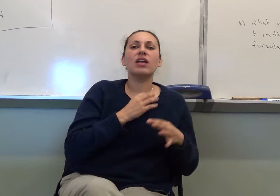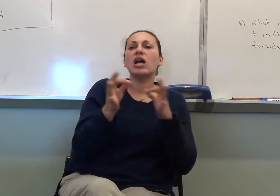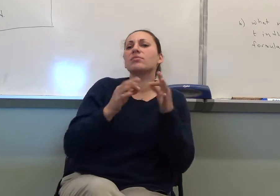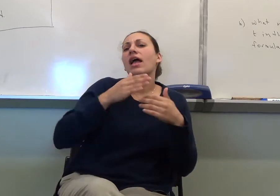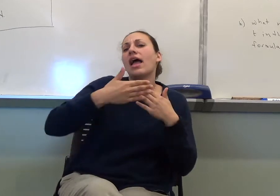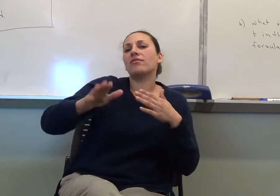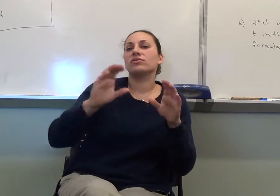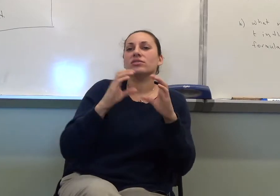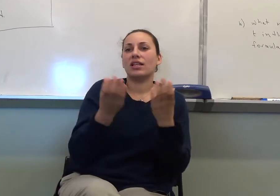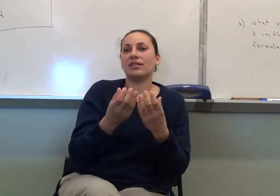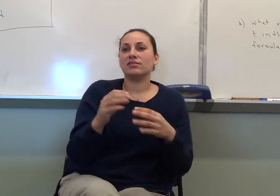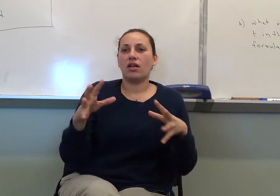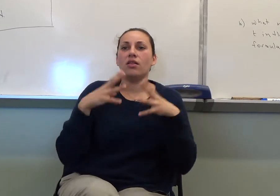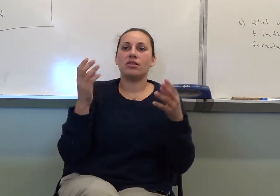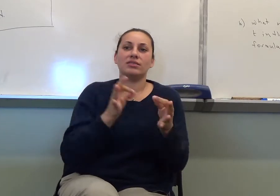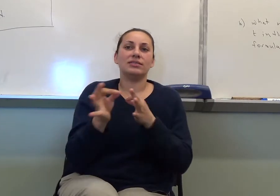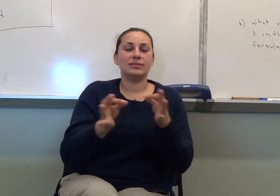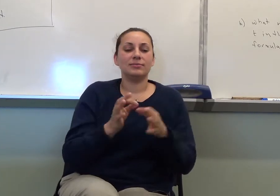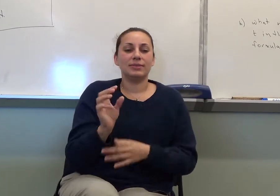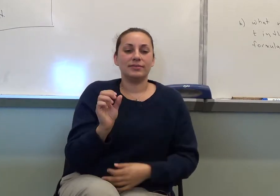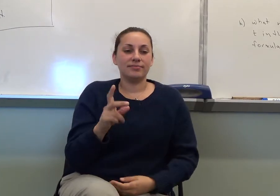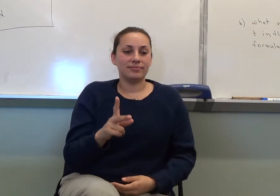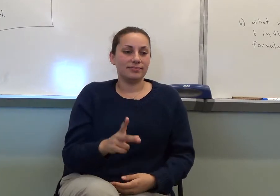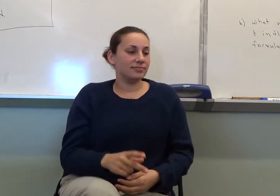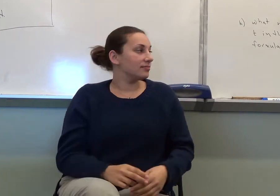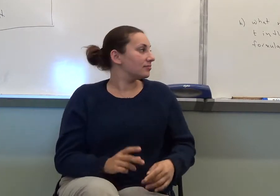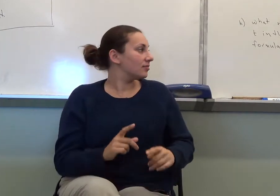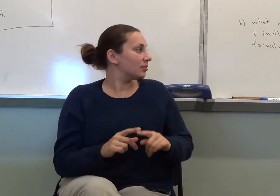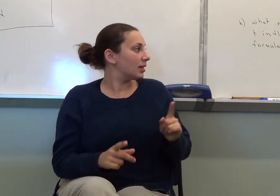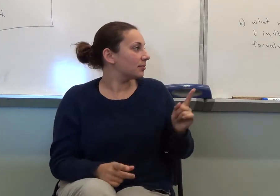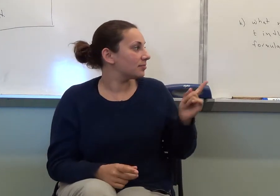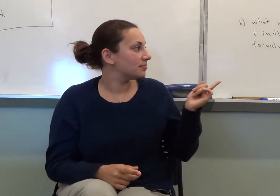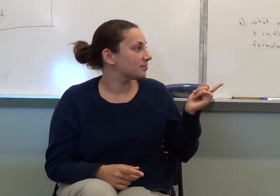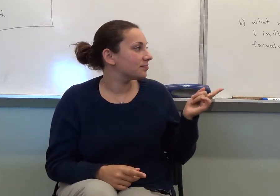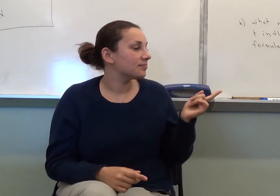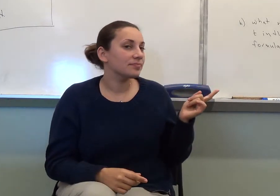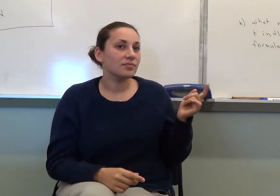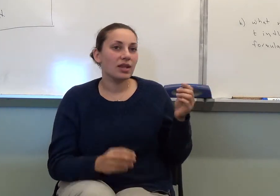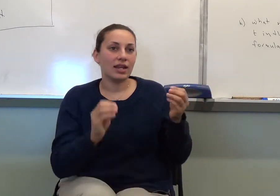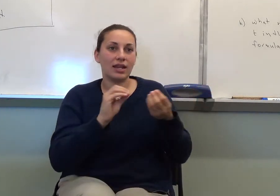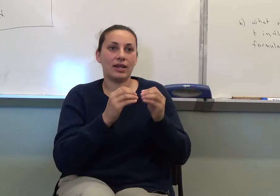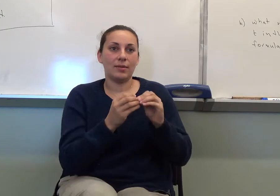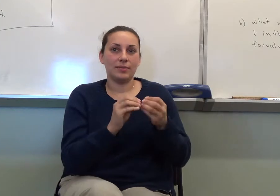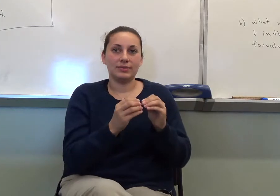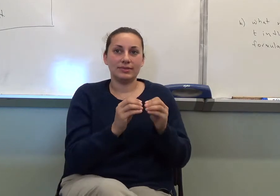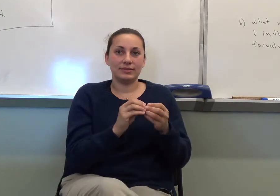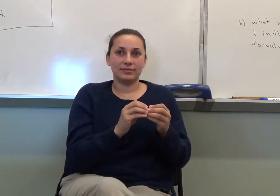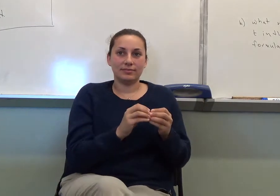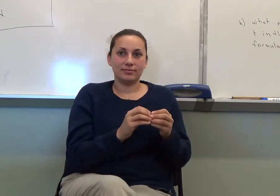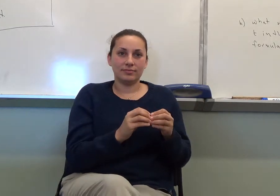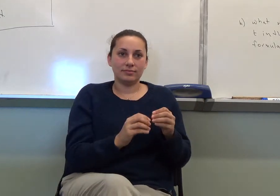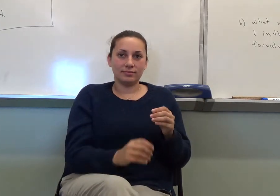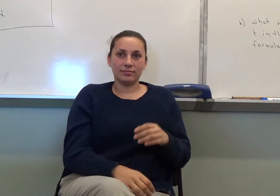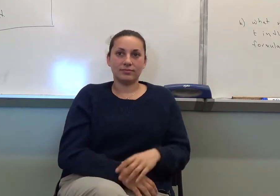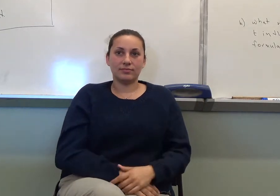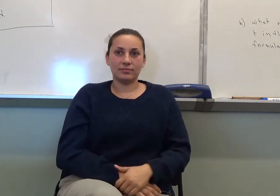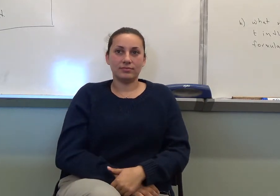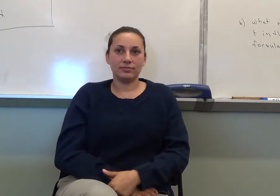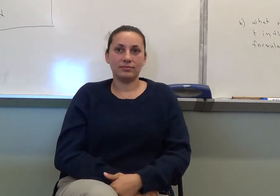right? But, so all we have to do is crunch these numbers and see what it comes out to be. So if we take